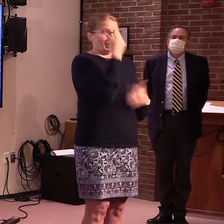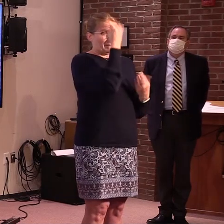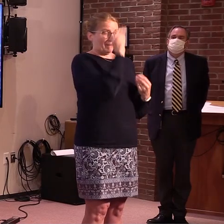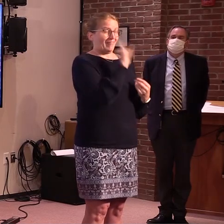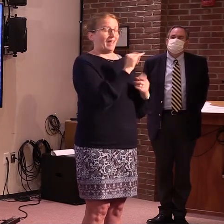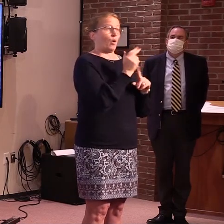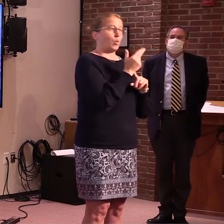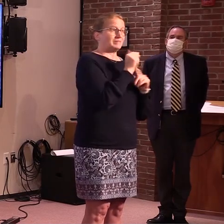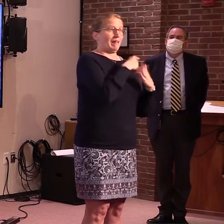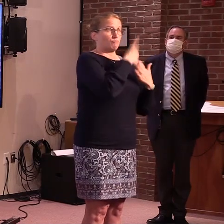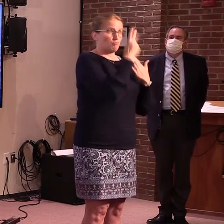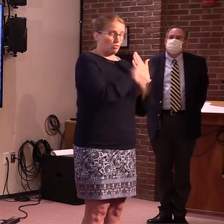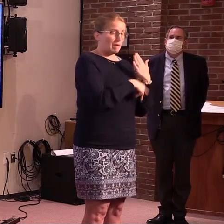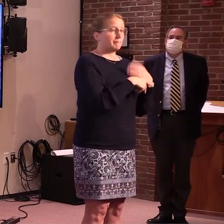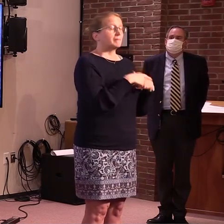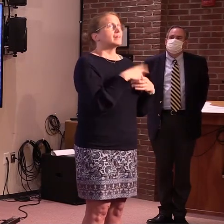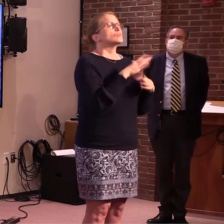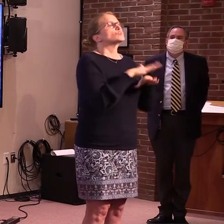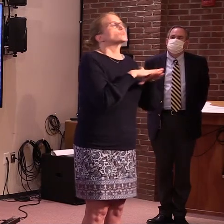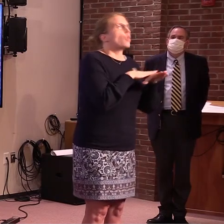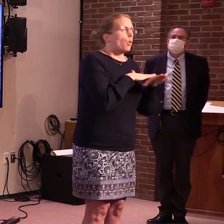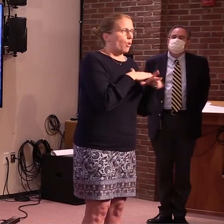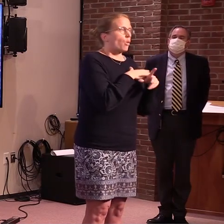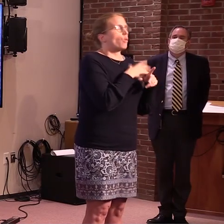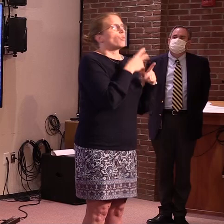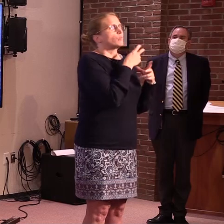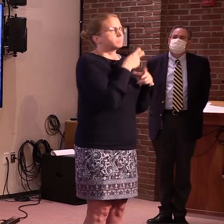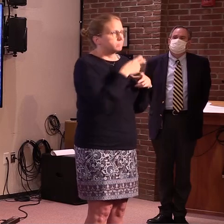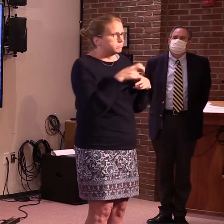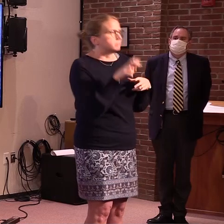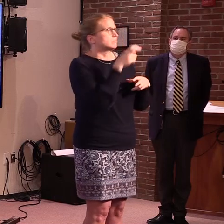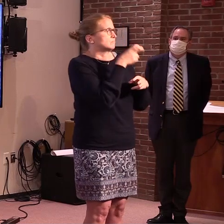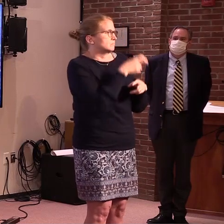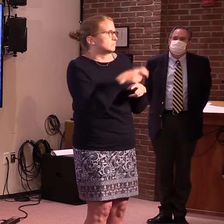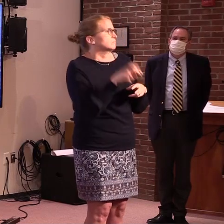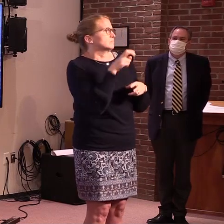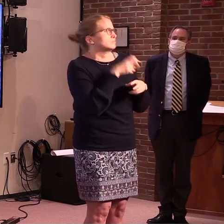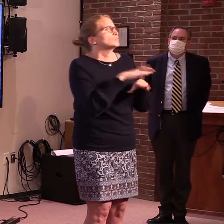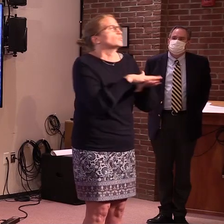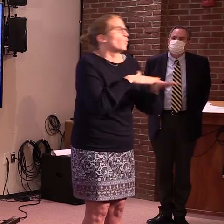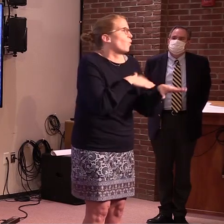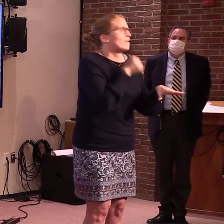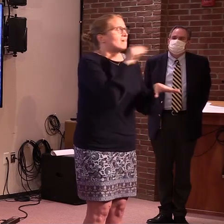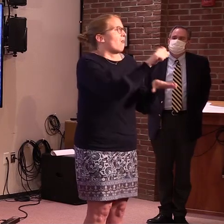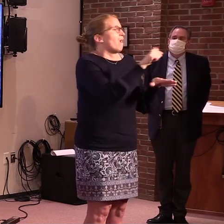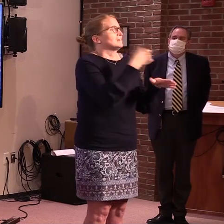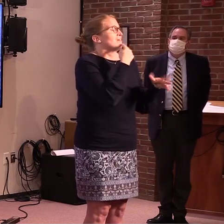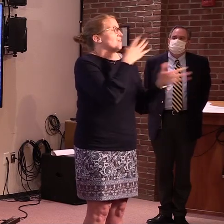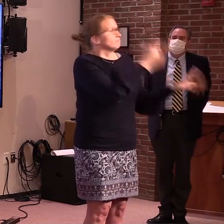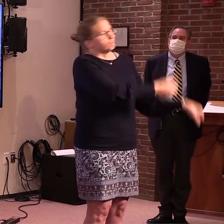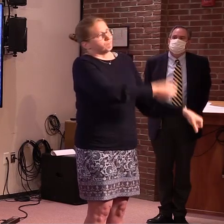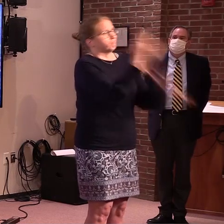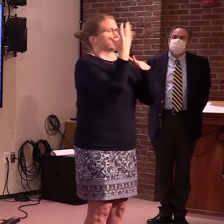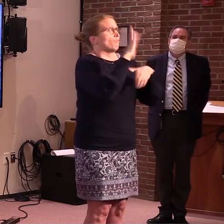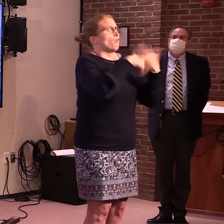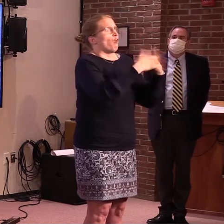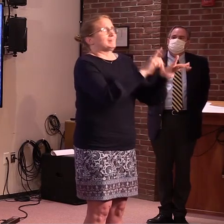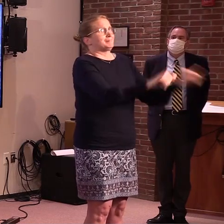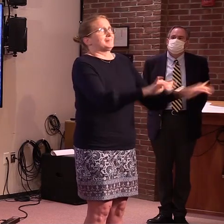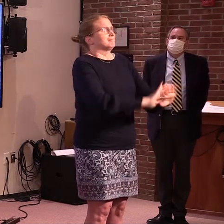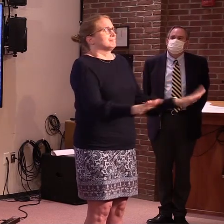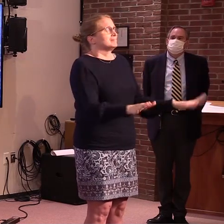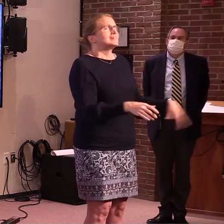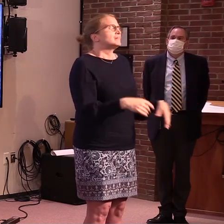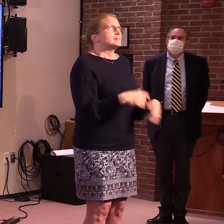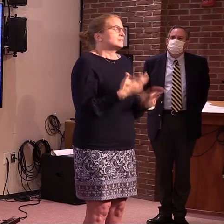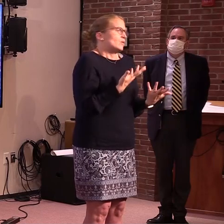hotel program, and gradually ramping it down over the next few months. So I don't